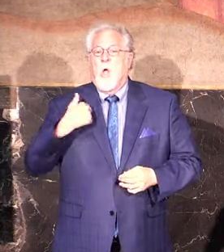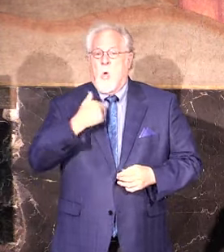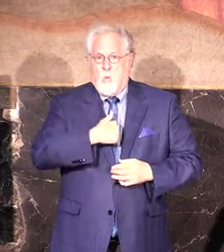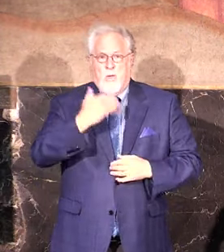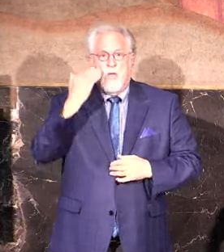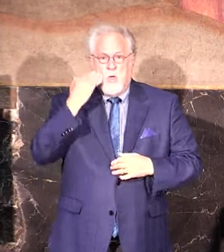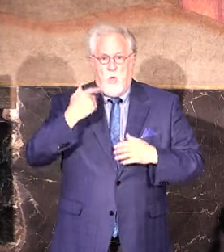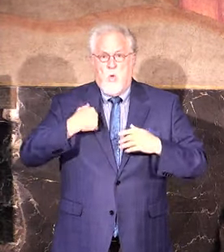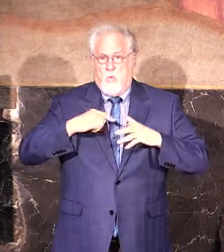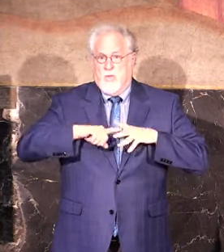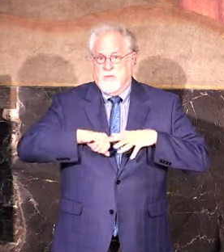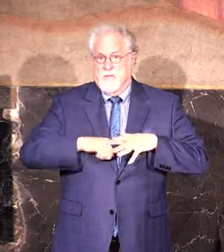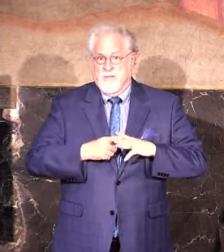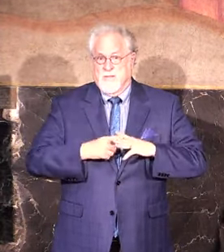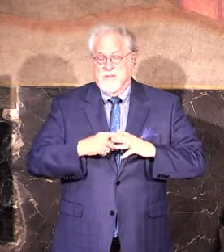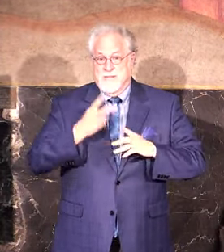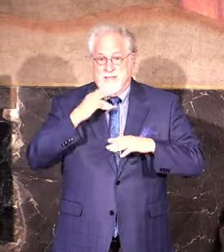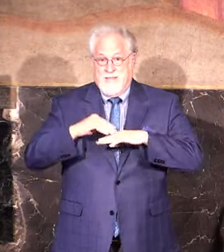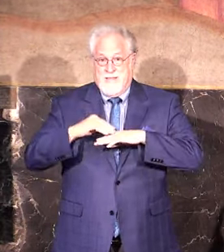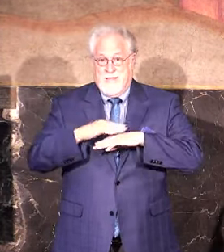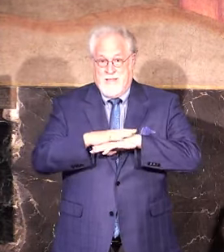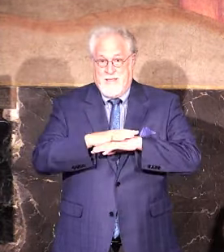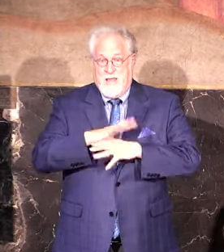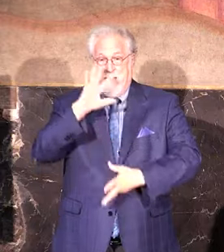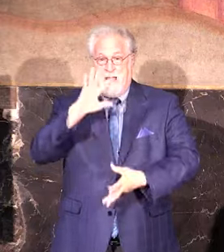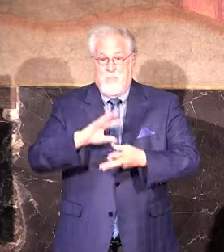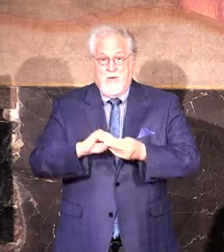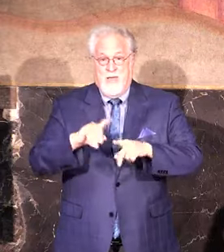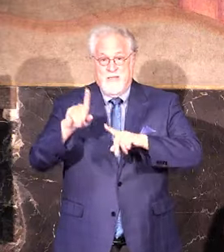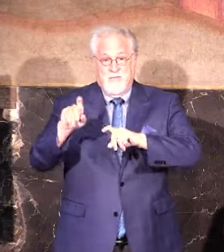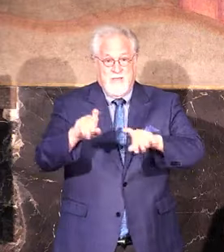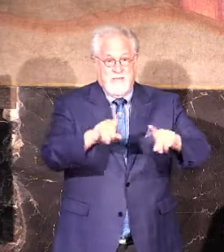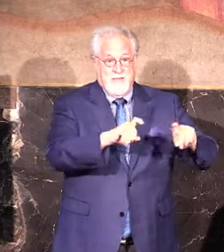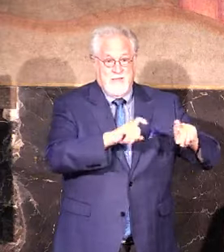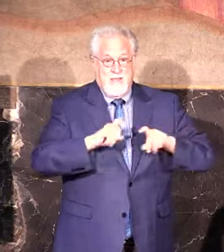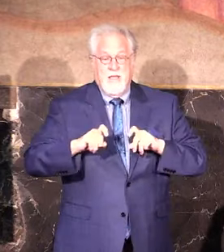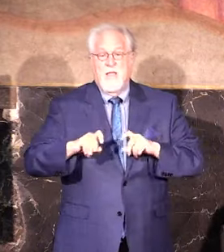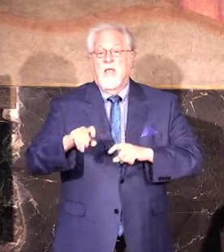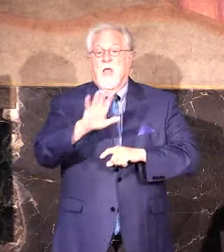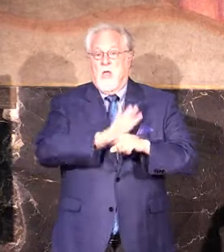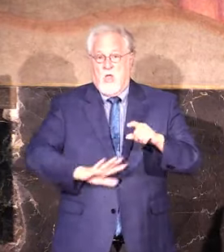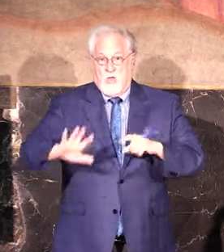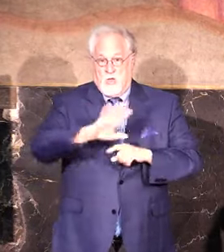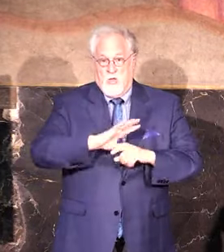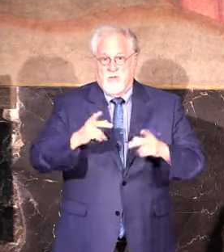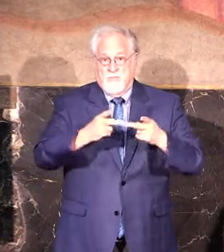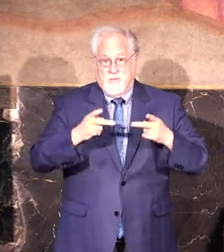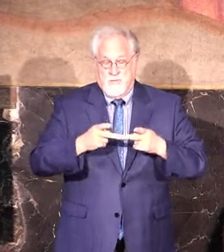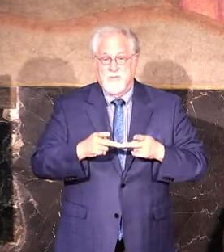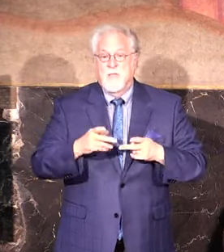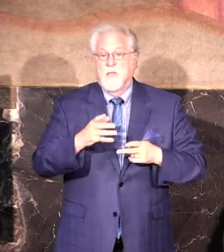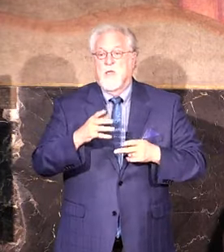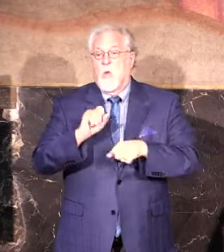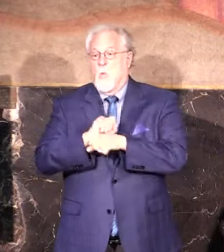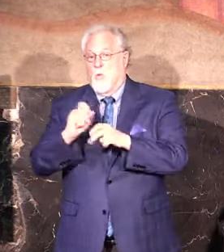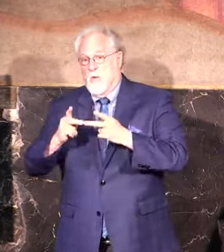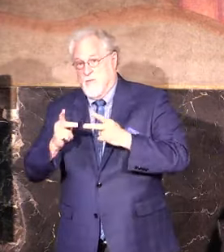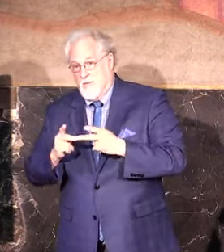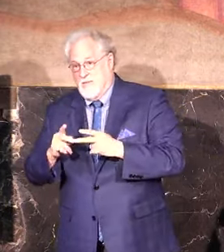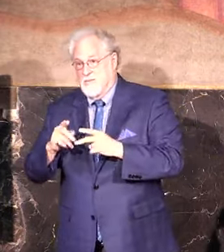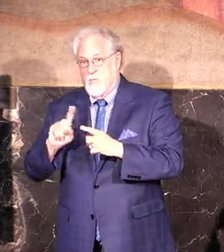we are beginning to see the impact of comprehensive testing across congregant settings and workplace